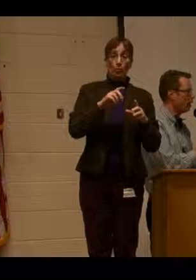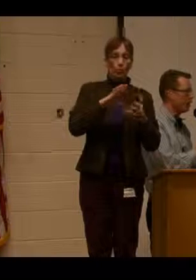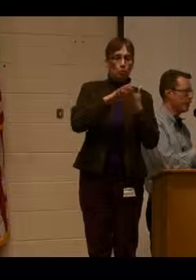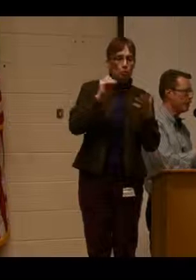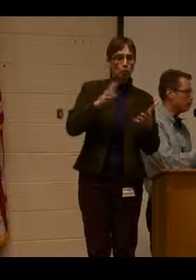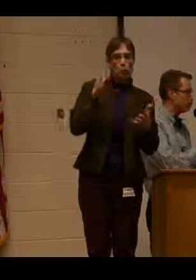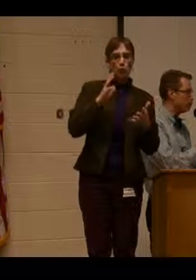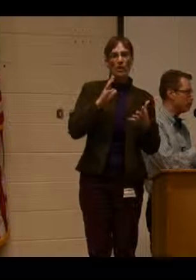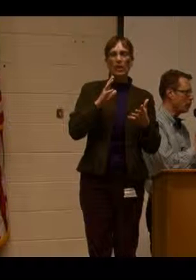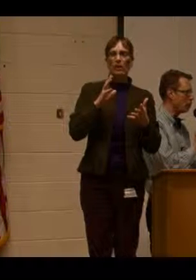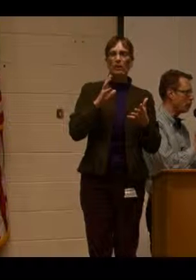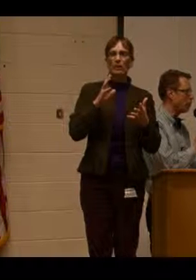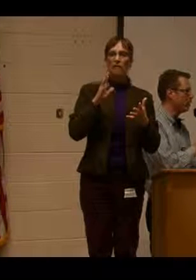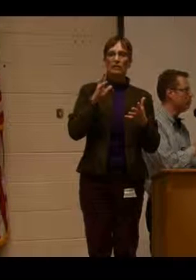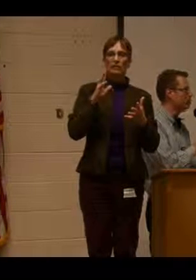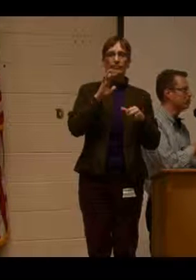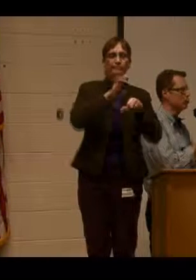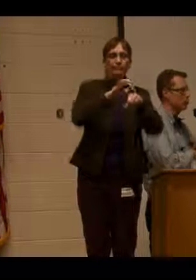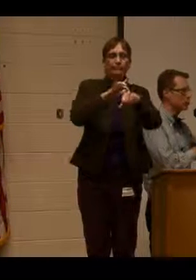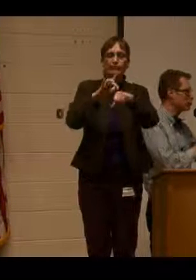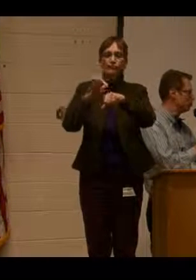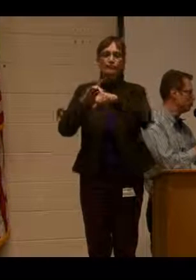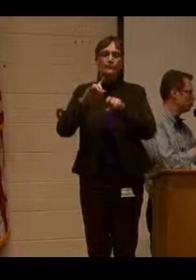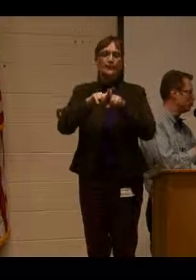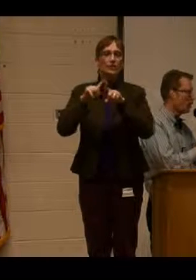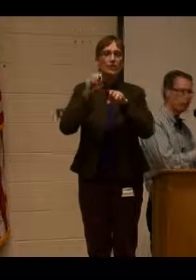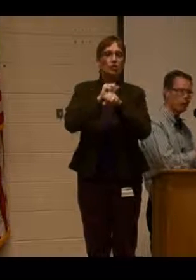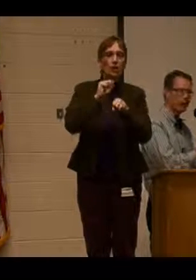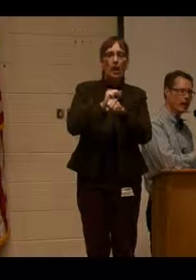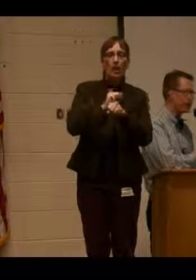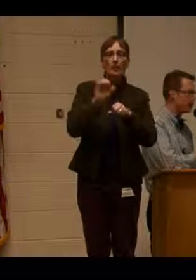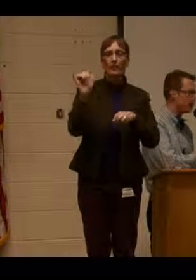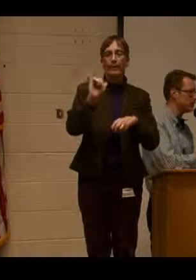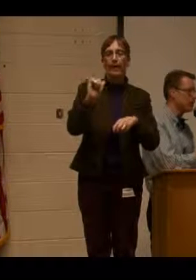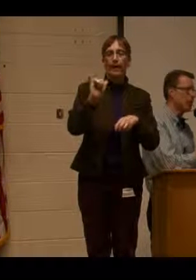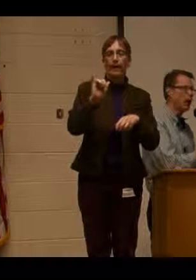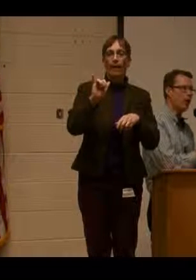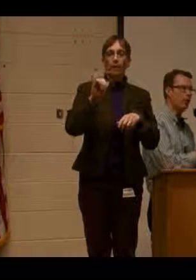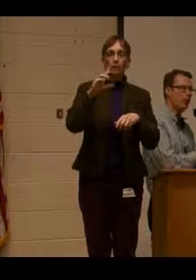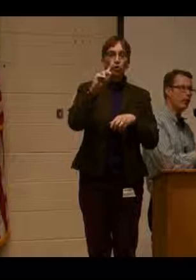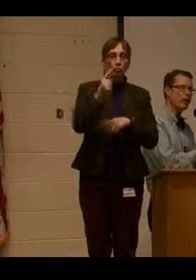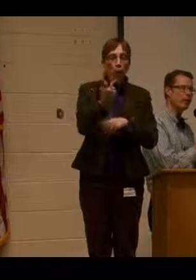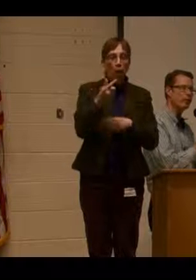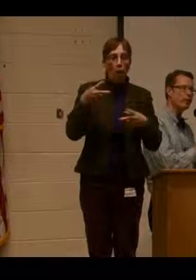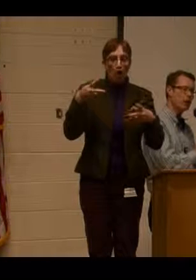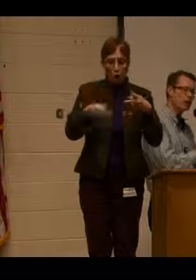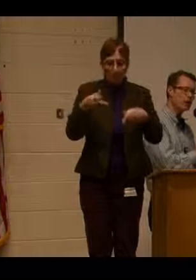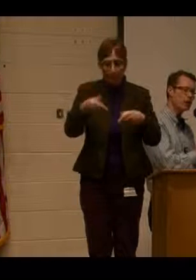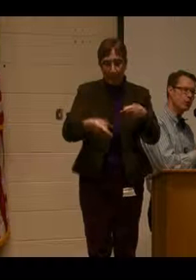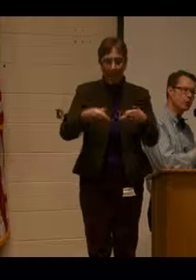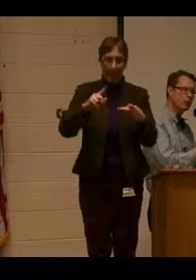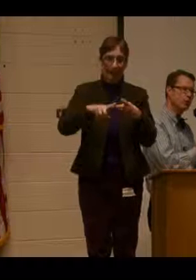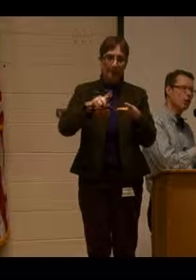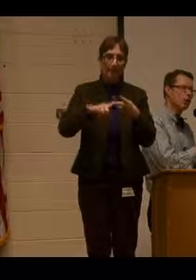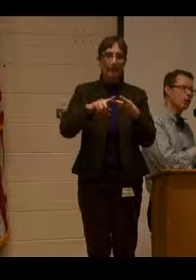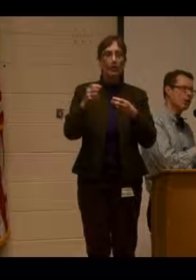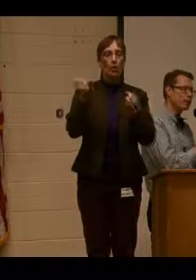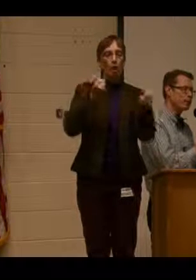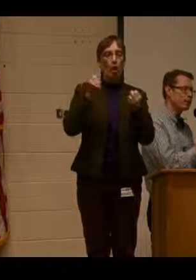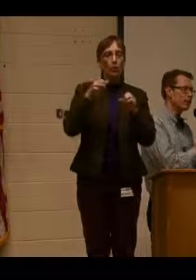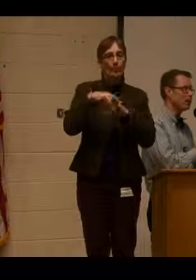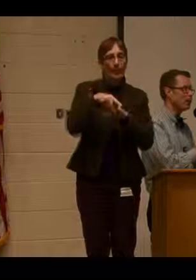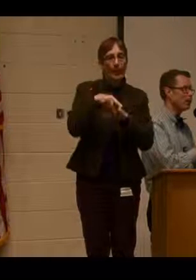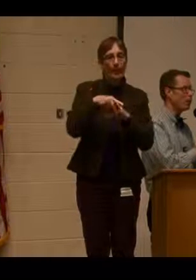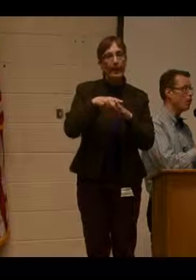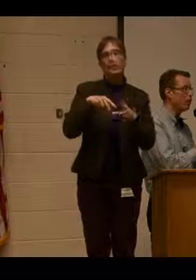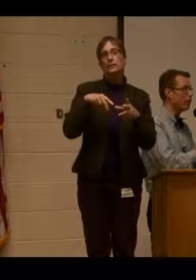grooming to auto mechanics. We have a number of our students who participate in what's called the Area